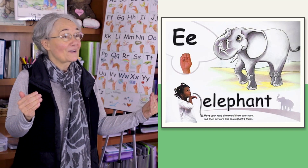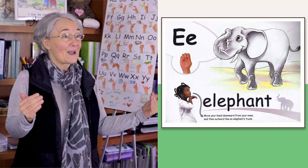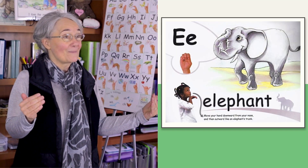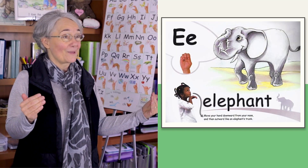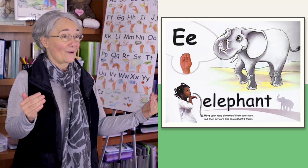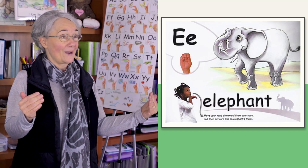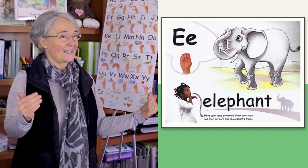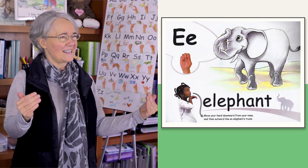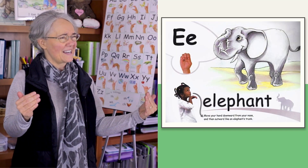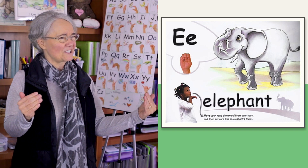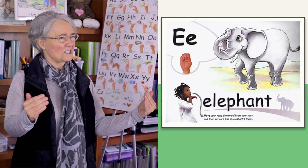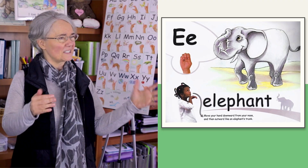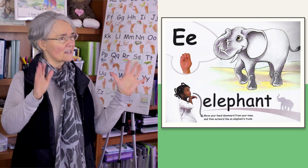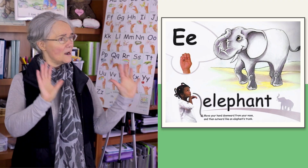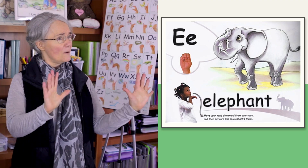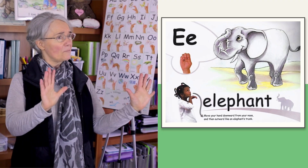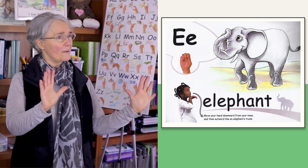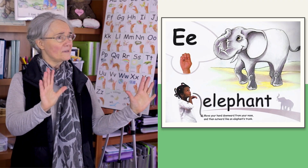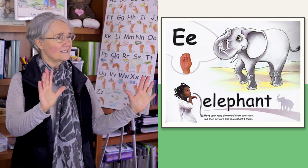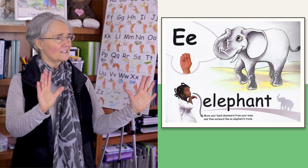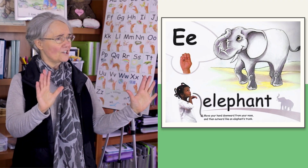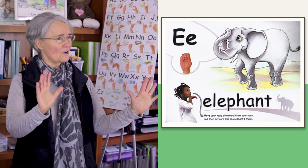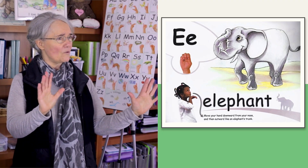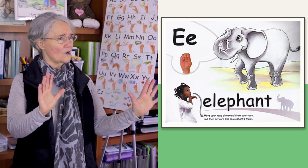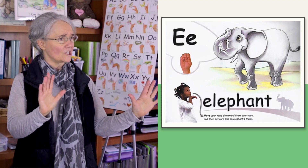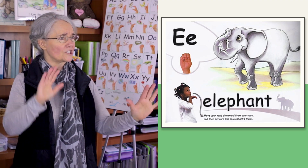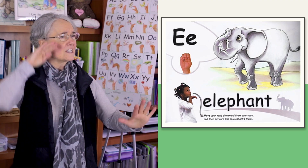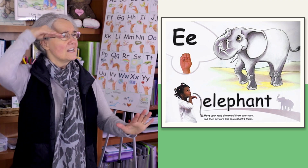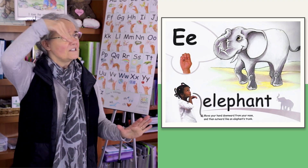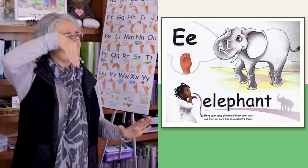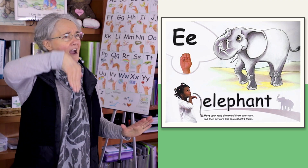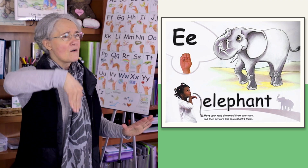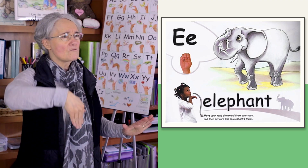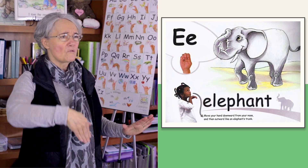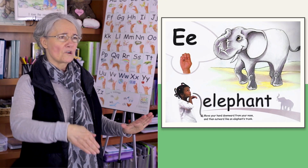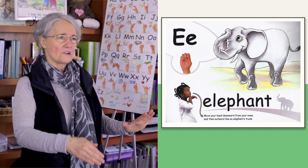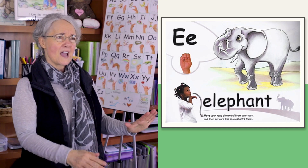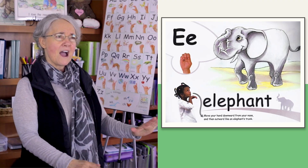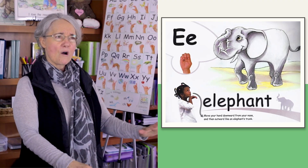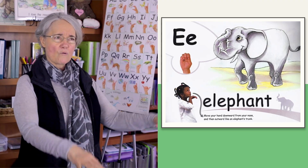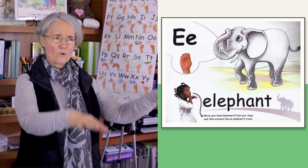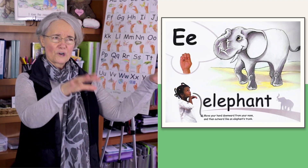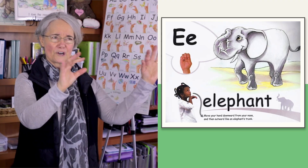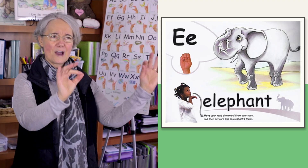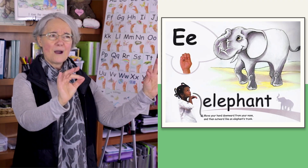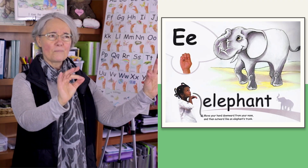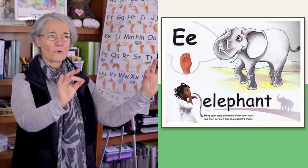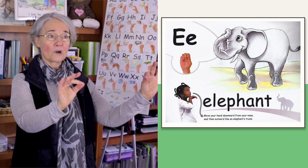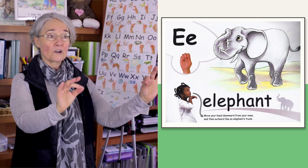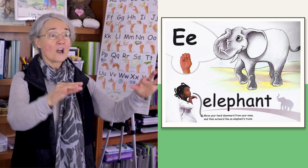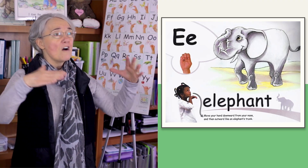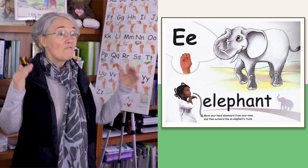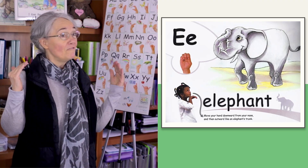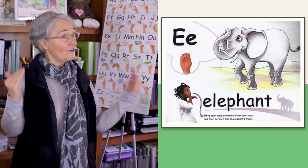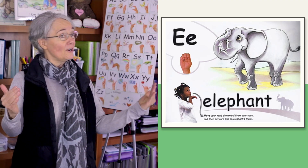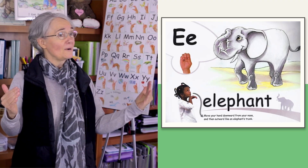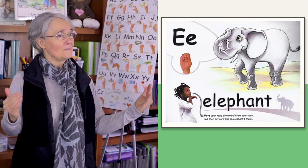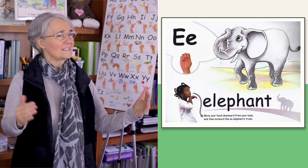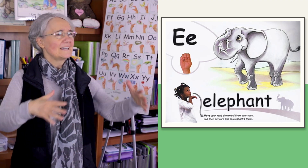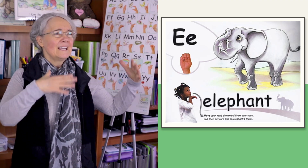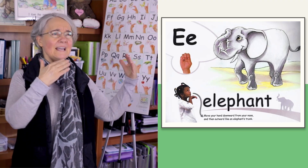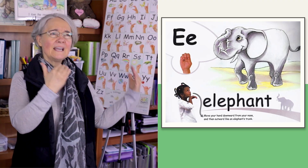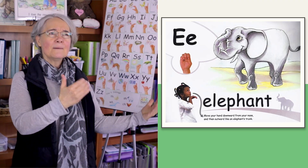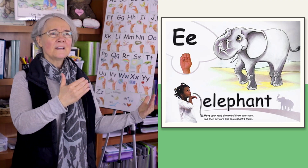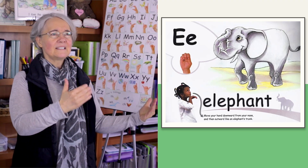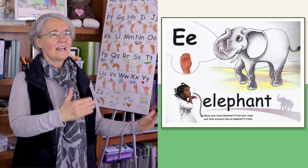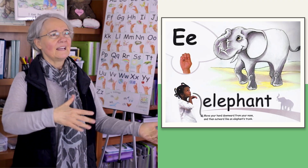Core vocabulary connections. Prepositional words, downward, outward, upward,